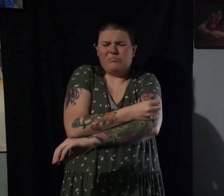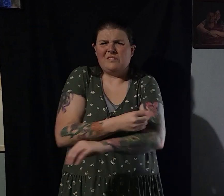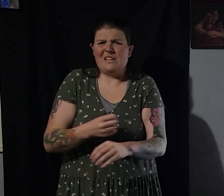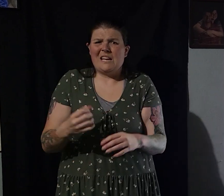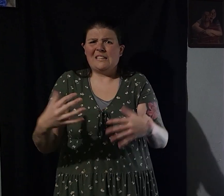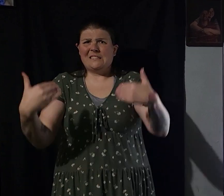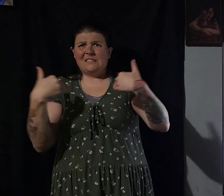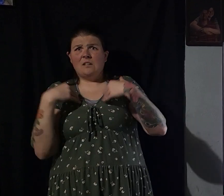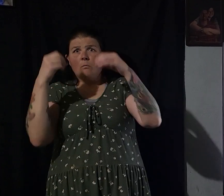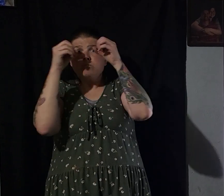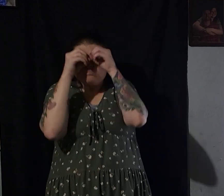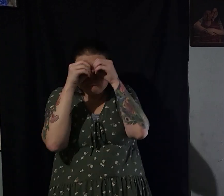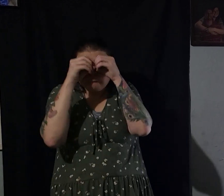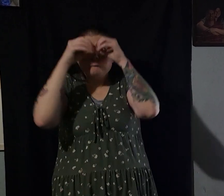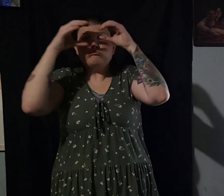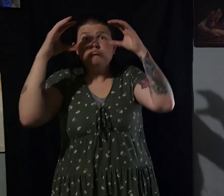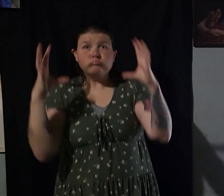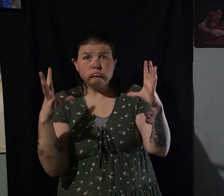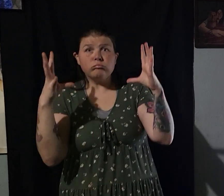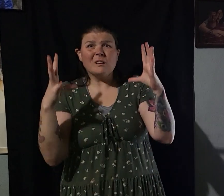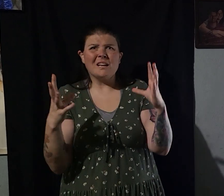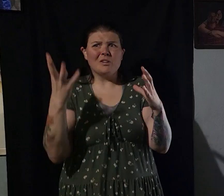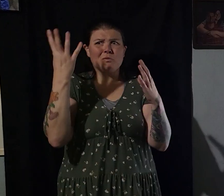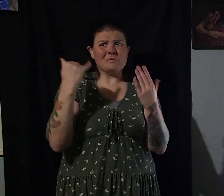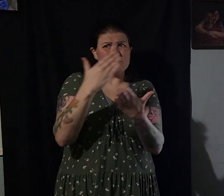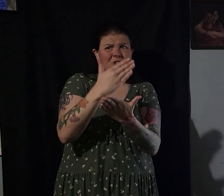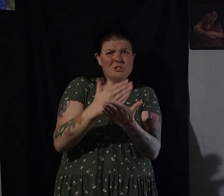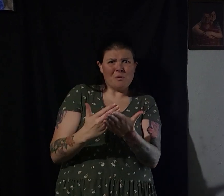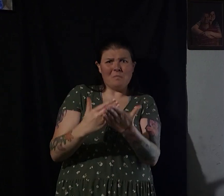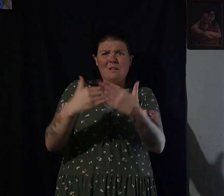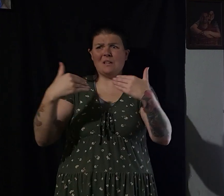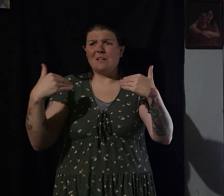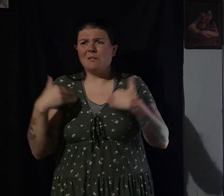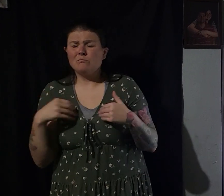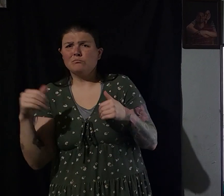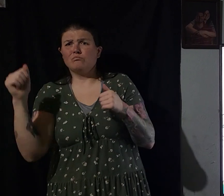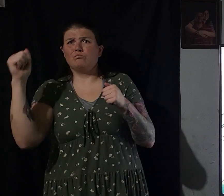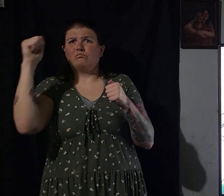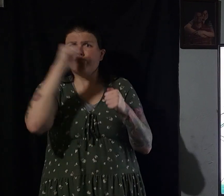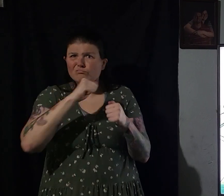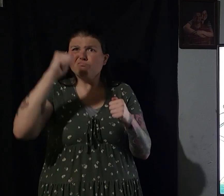bulgy eyes, while lots of them have the most ridiculous